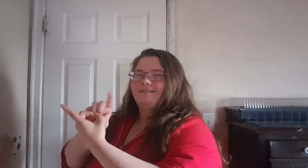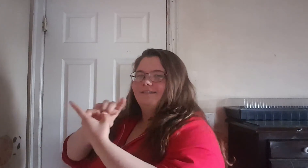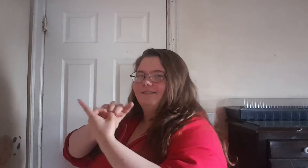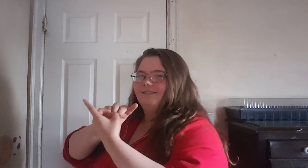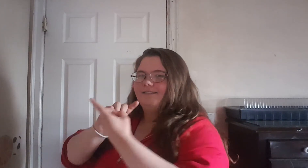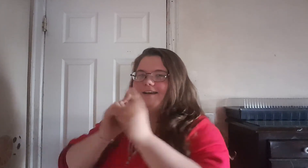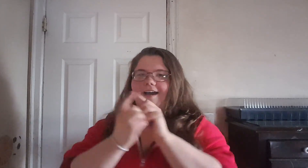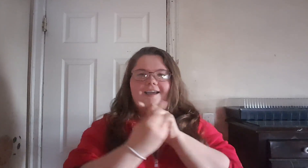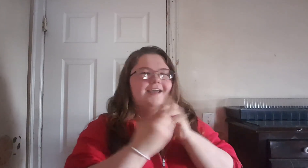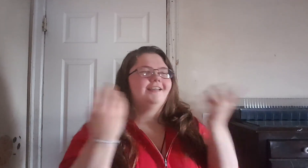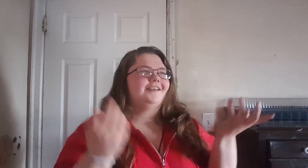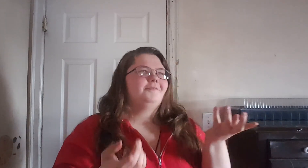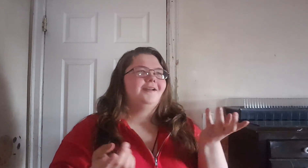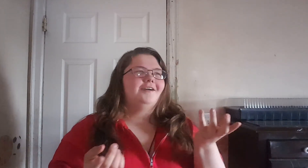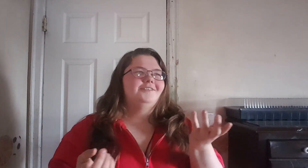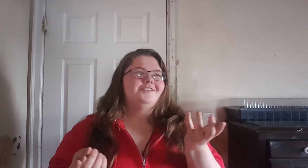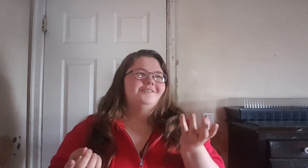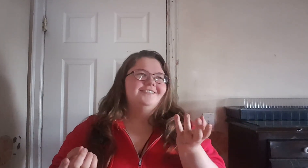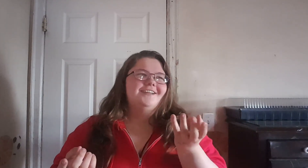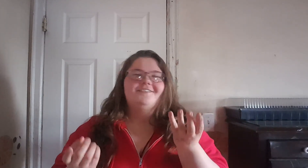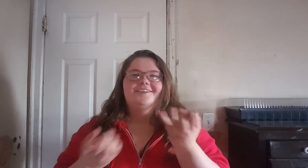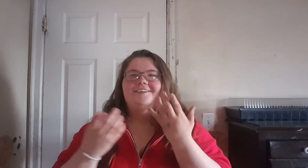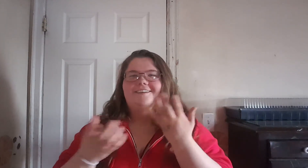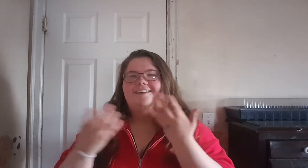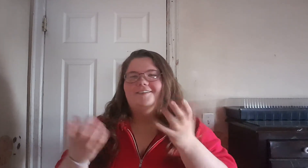no matter how you show it's never okay